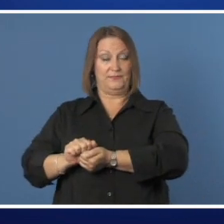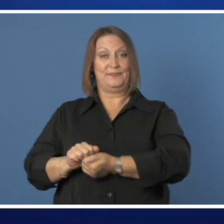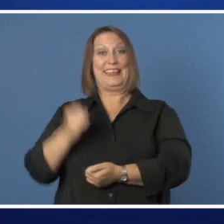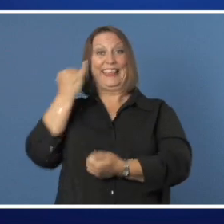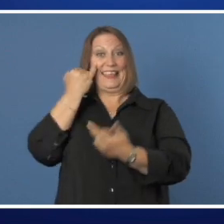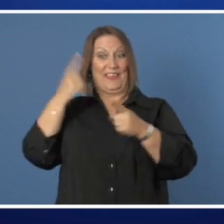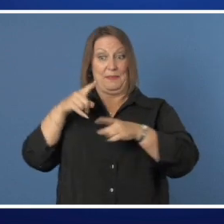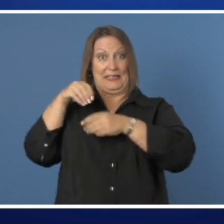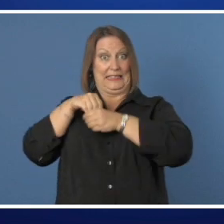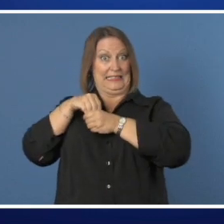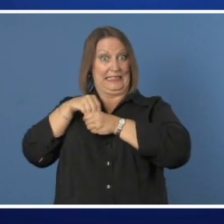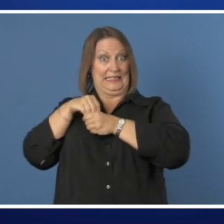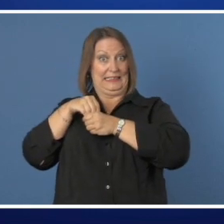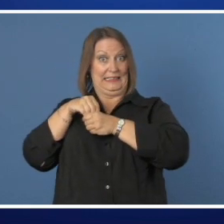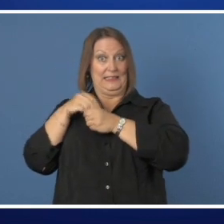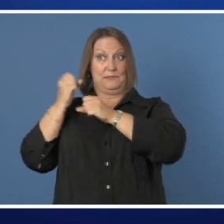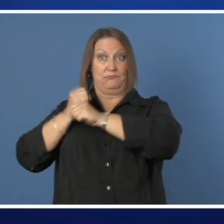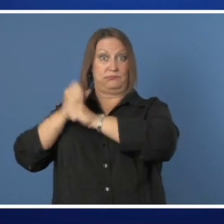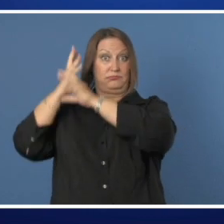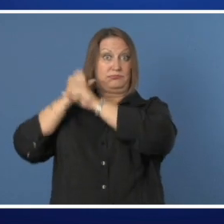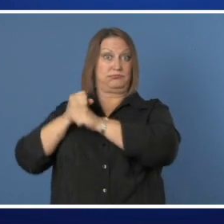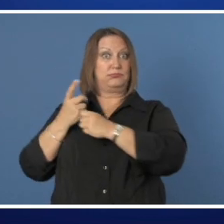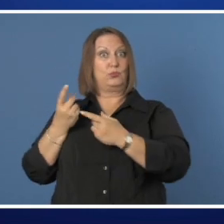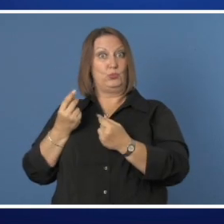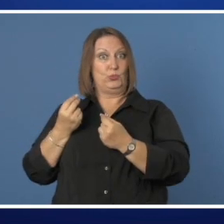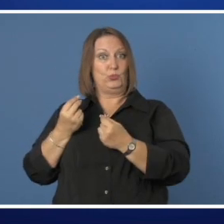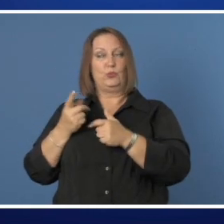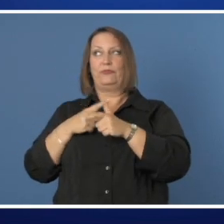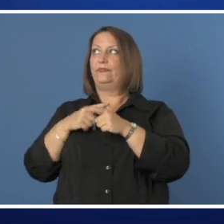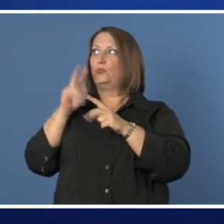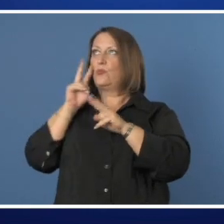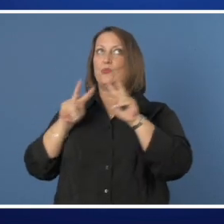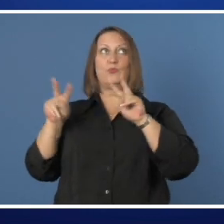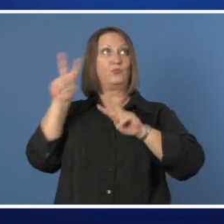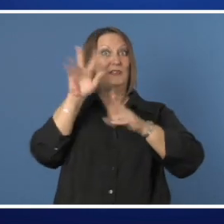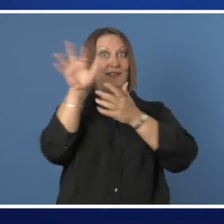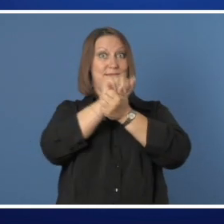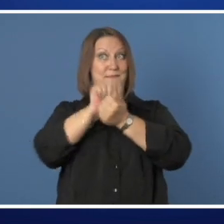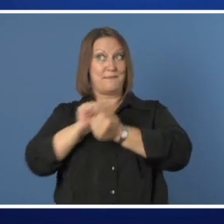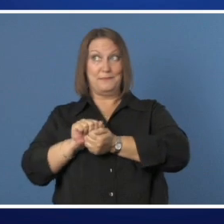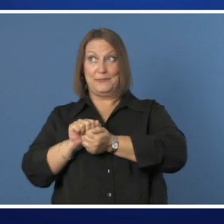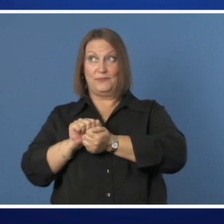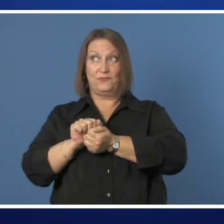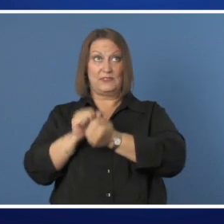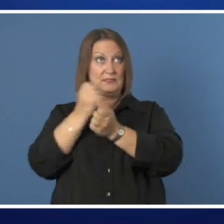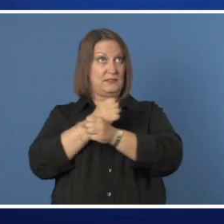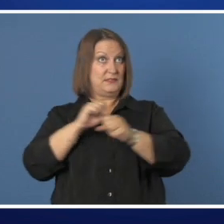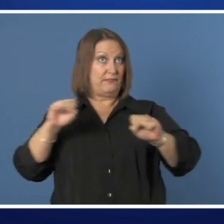If you are already inside, check to see if your building has been damaged.